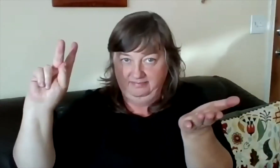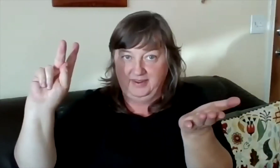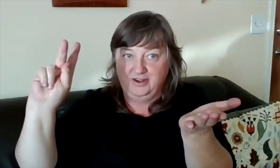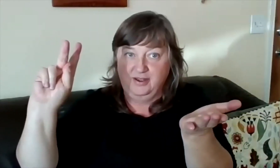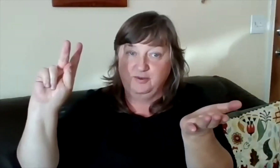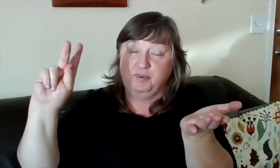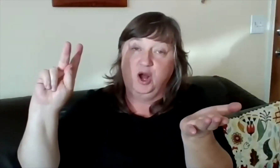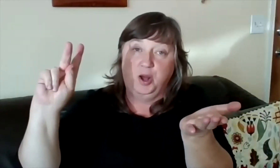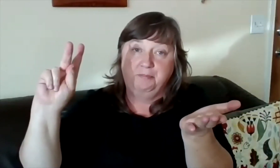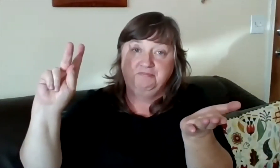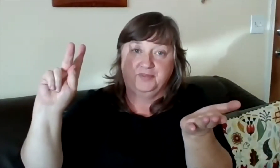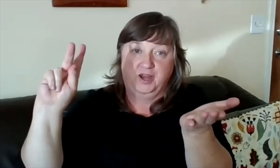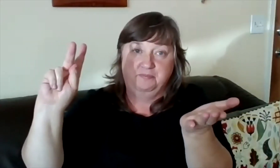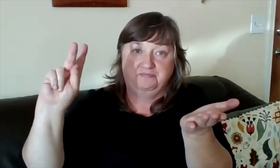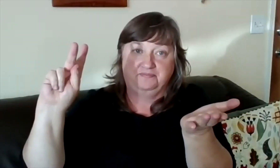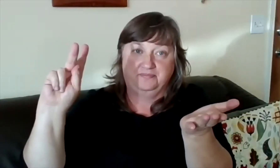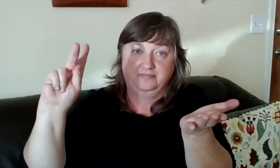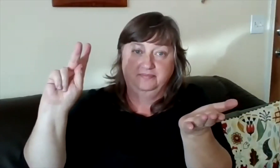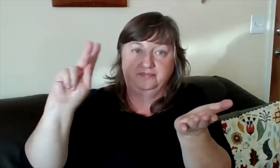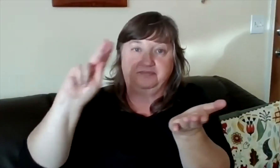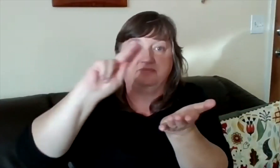And you have your palm up.